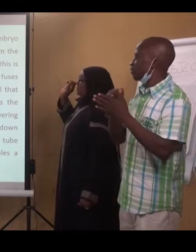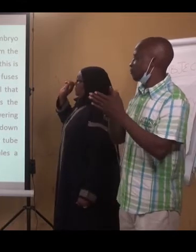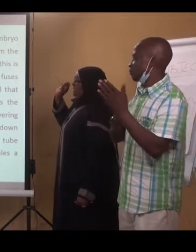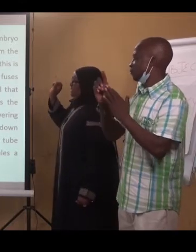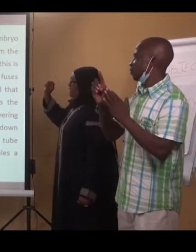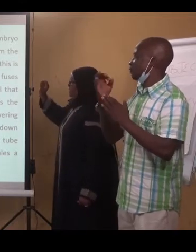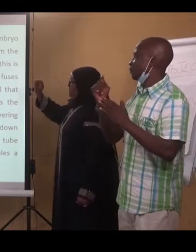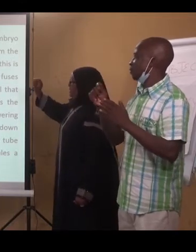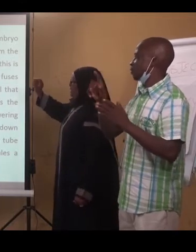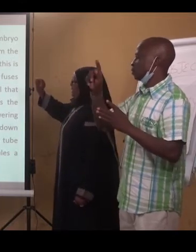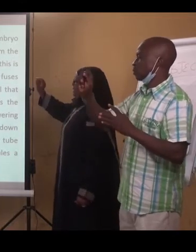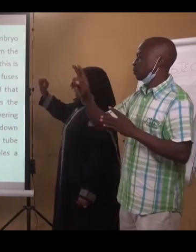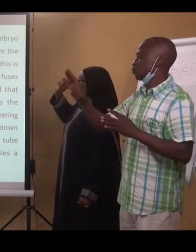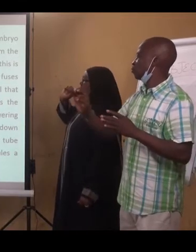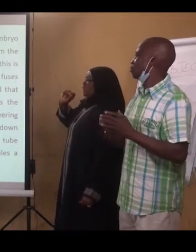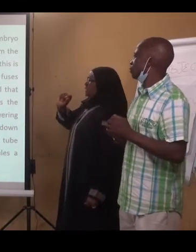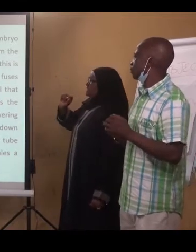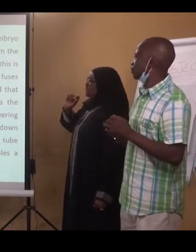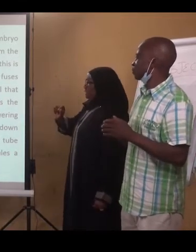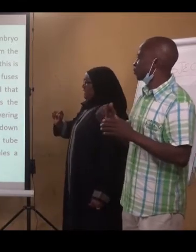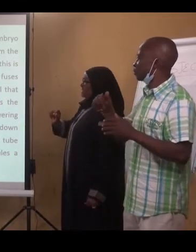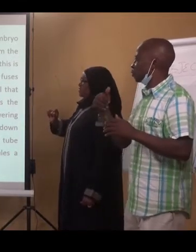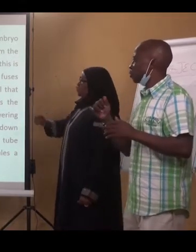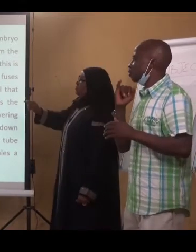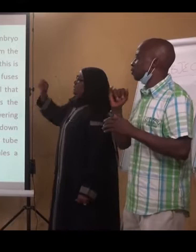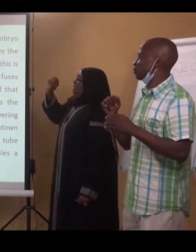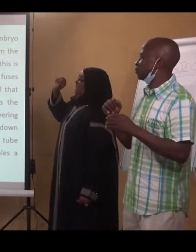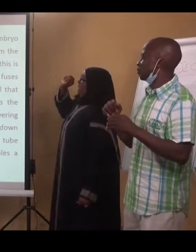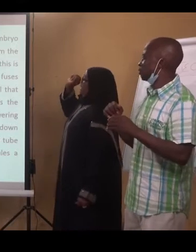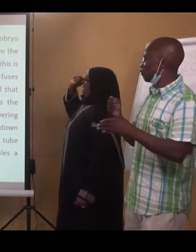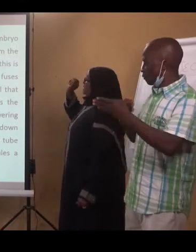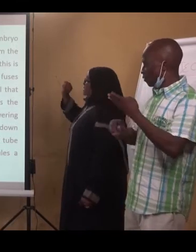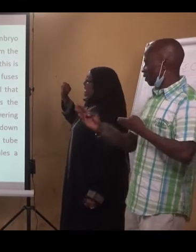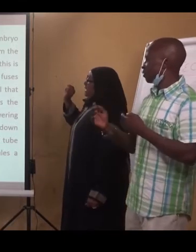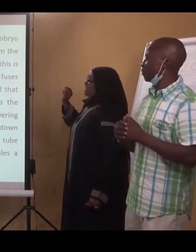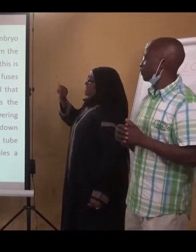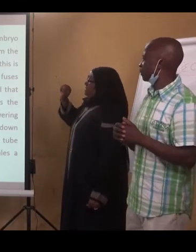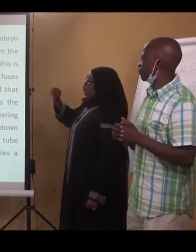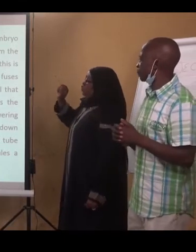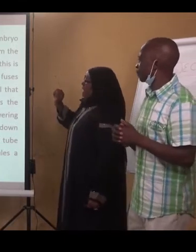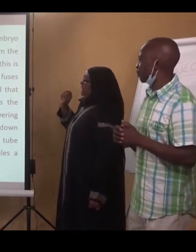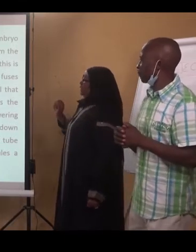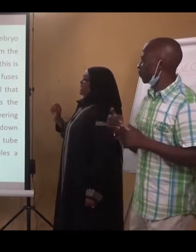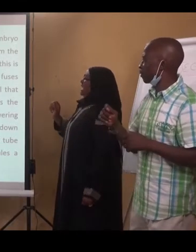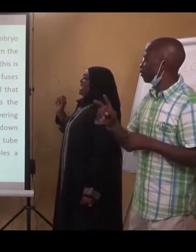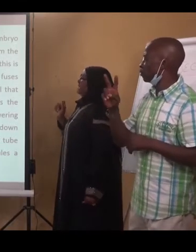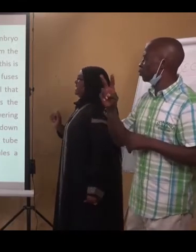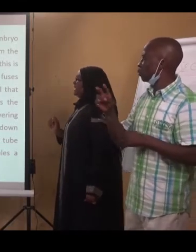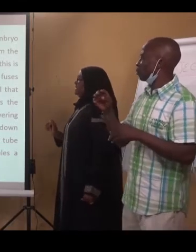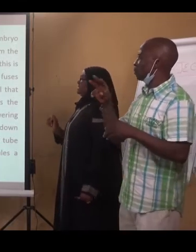the other nucleus is fertilization. So inside the two male nucleus are released inside